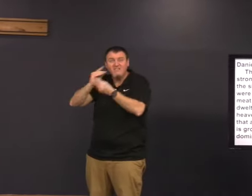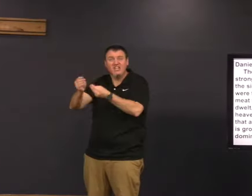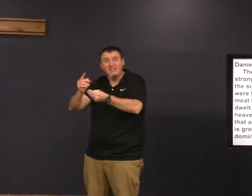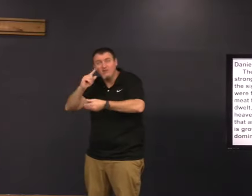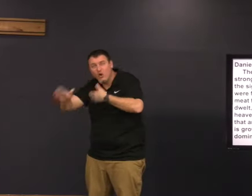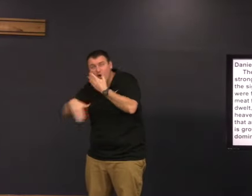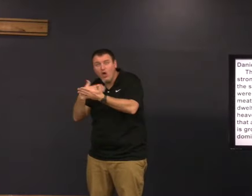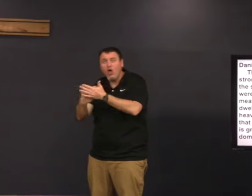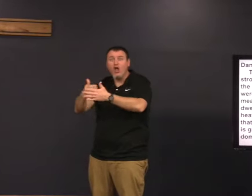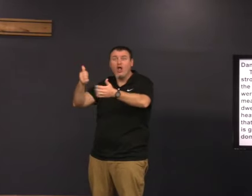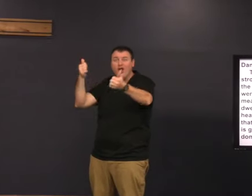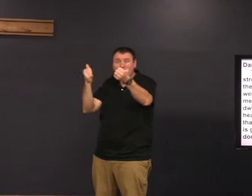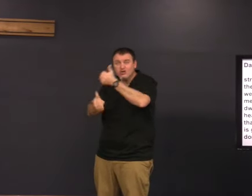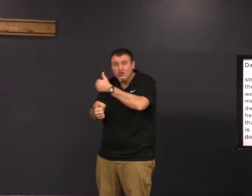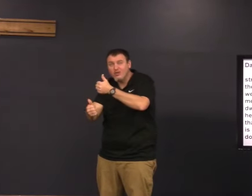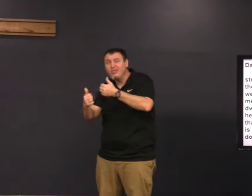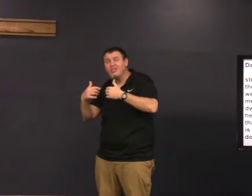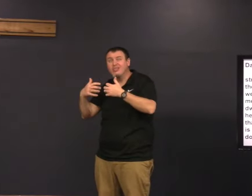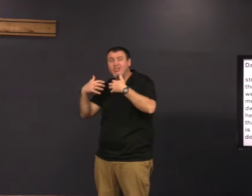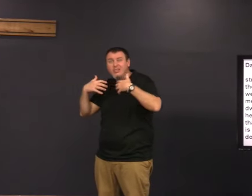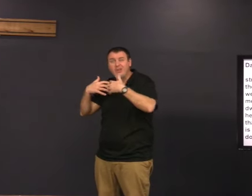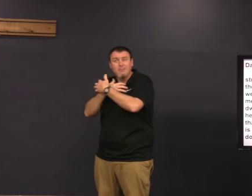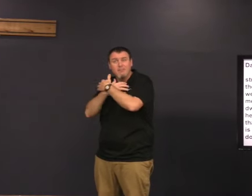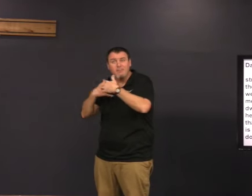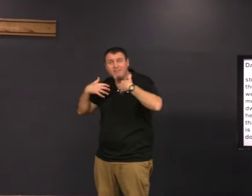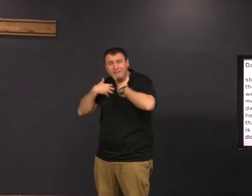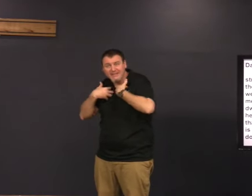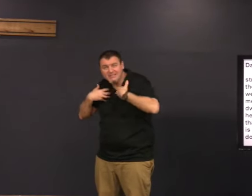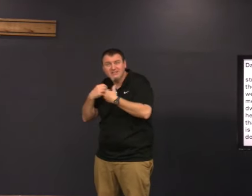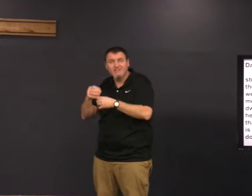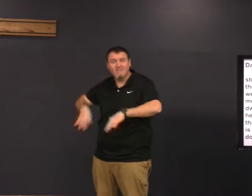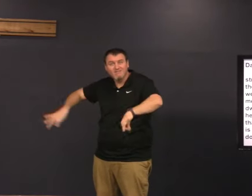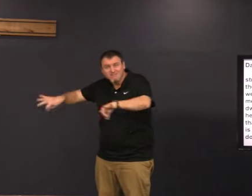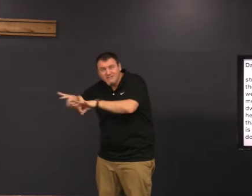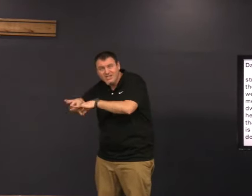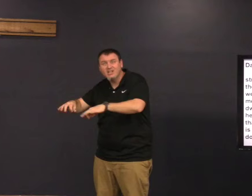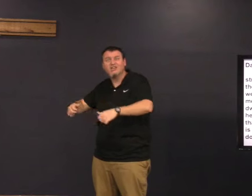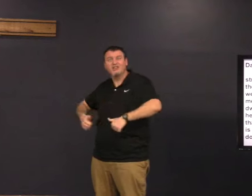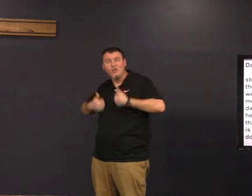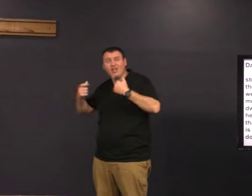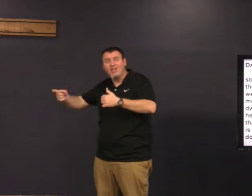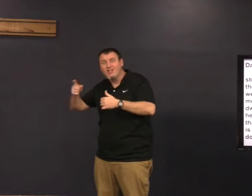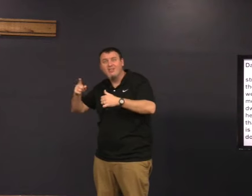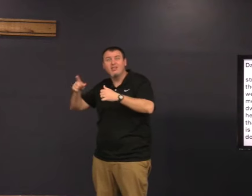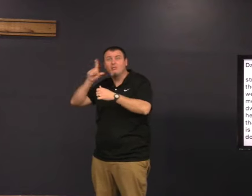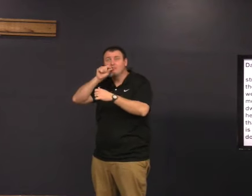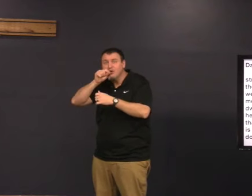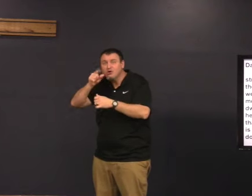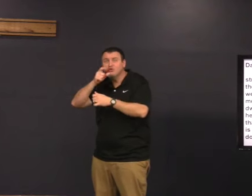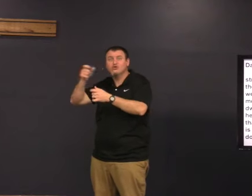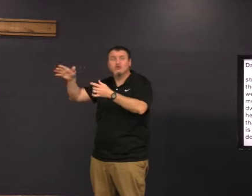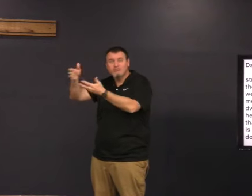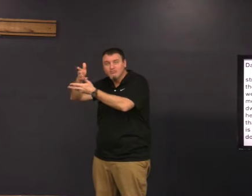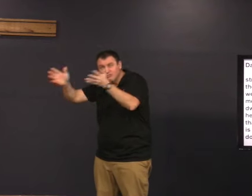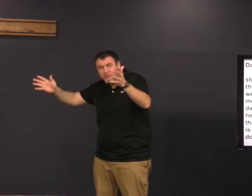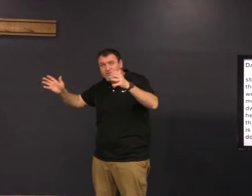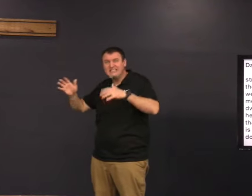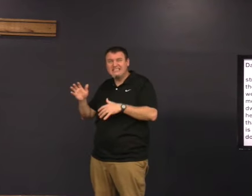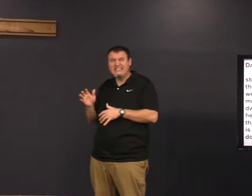much. And it, meat for all, under which the beast of the field dwelt, and upon his branches,